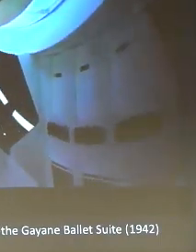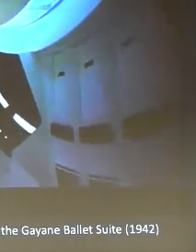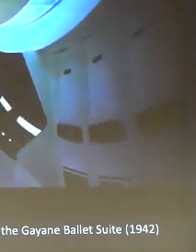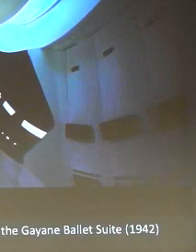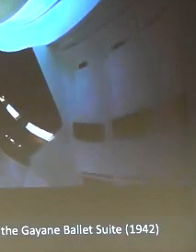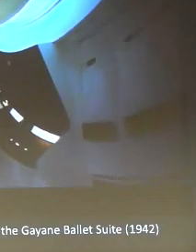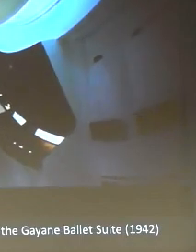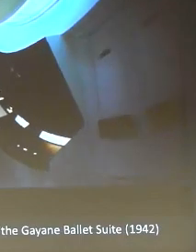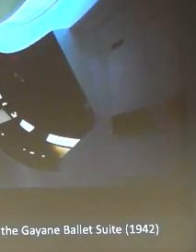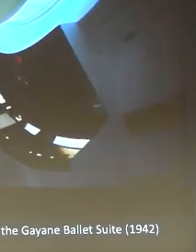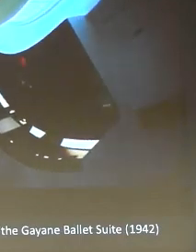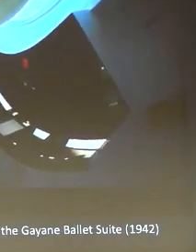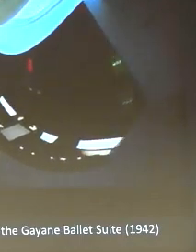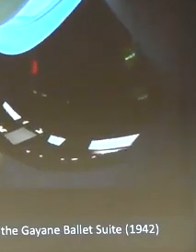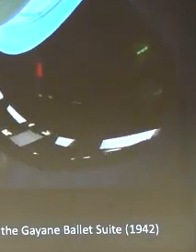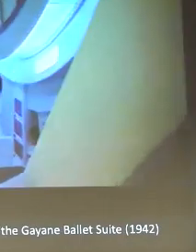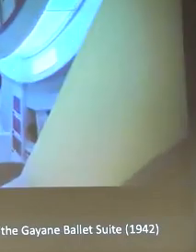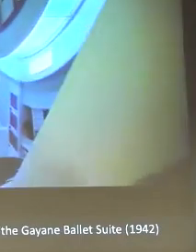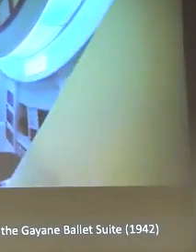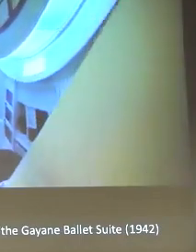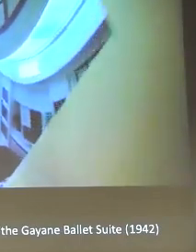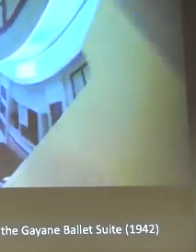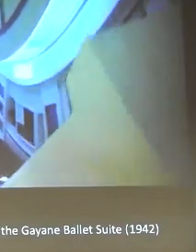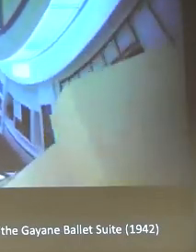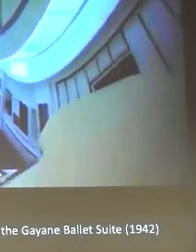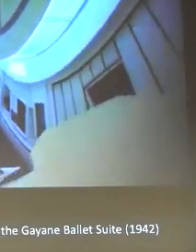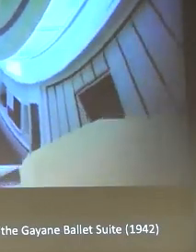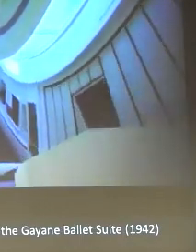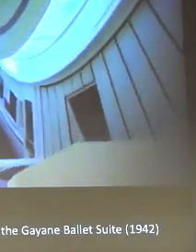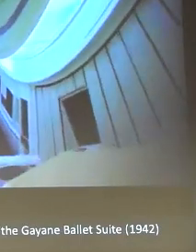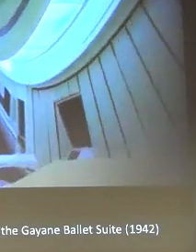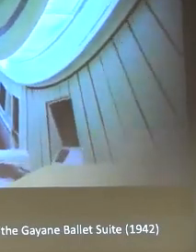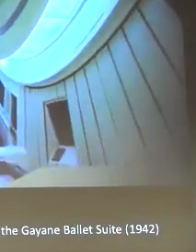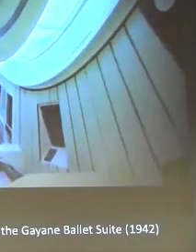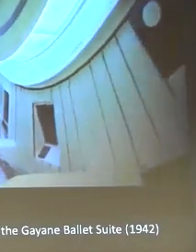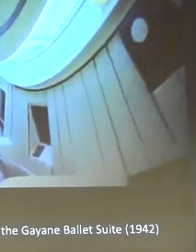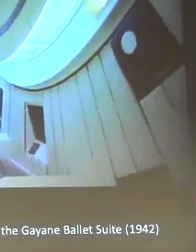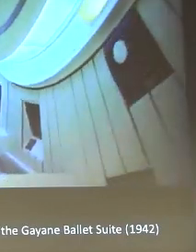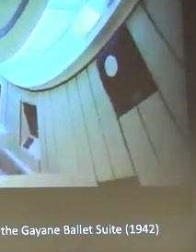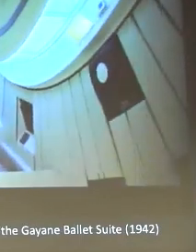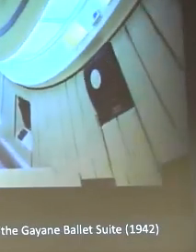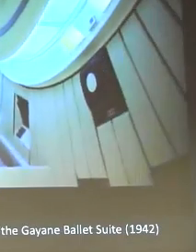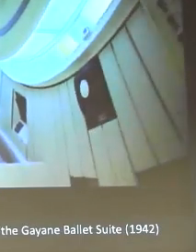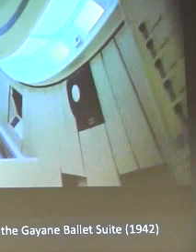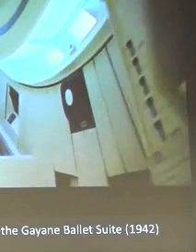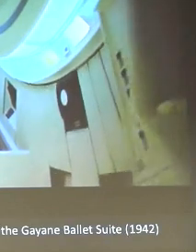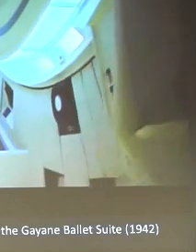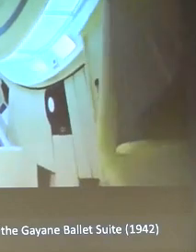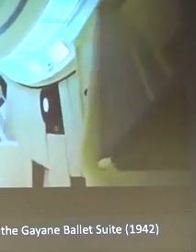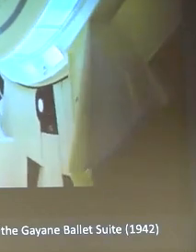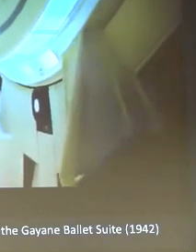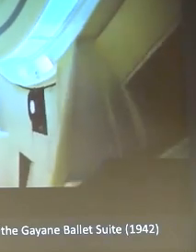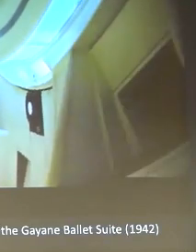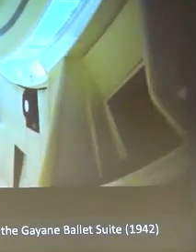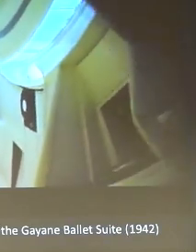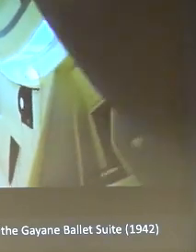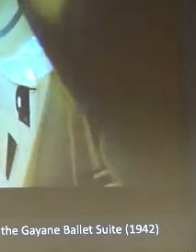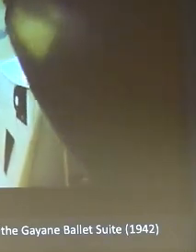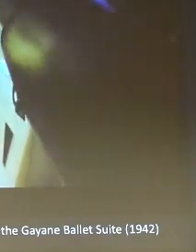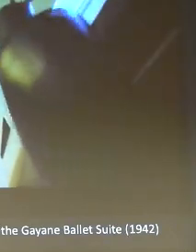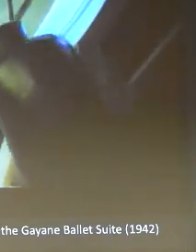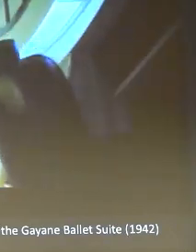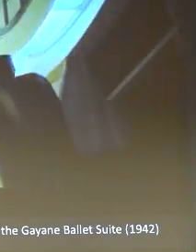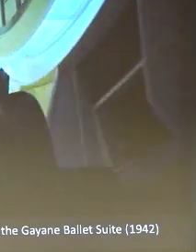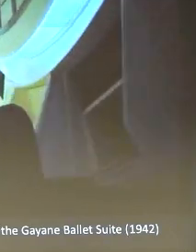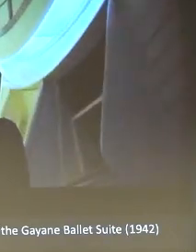inside of the wheel, and lighting and so on. It was a very, very expensive and complicated piece of filming equipment. The lights